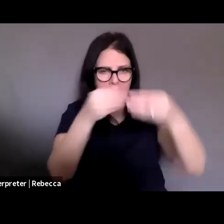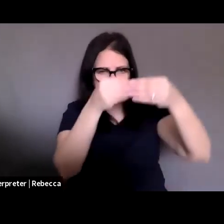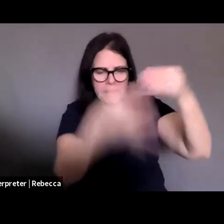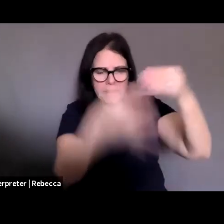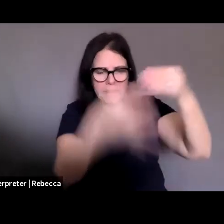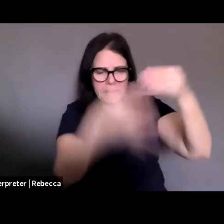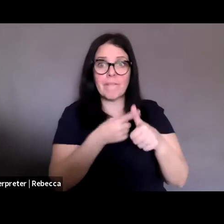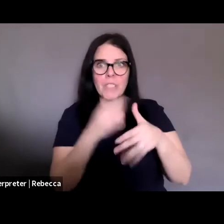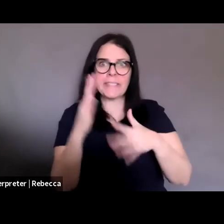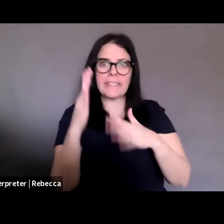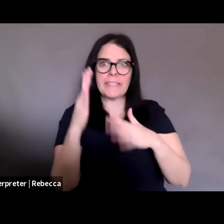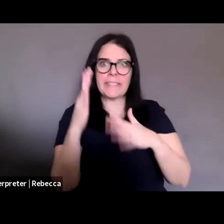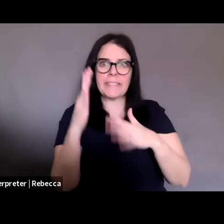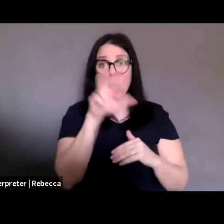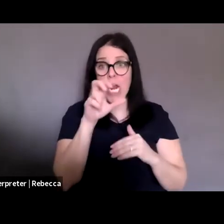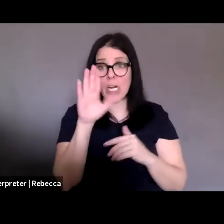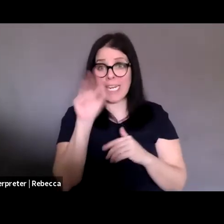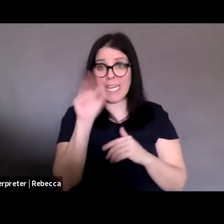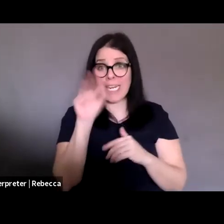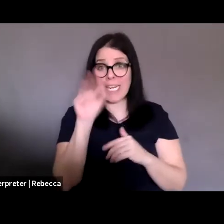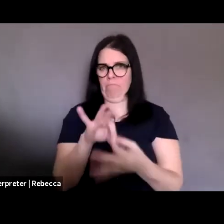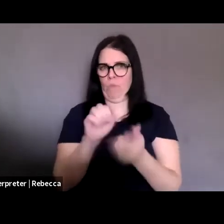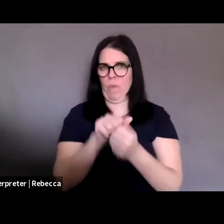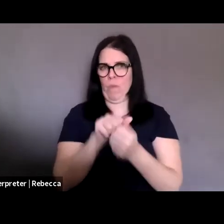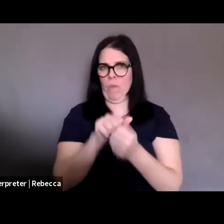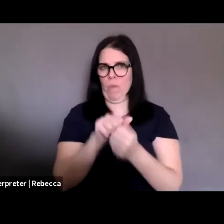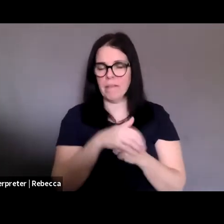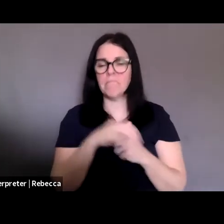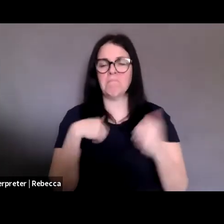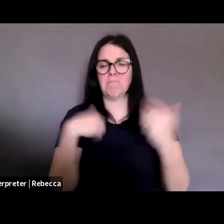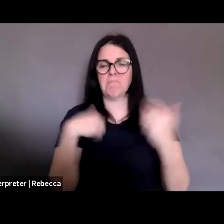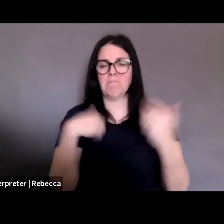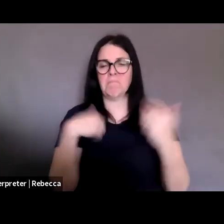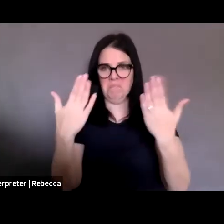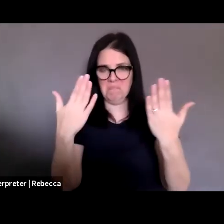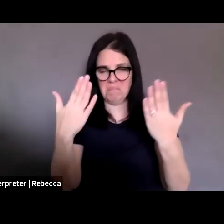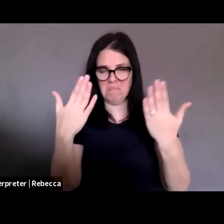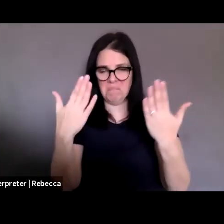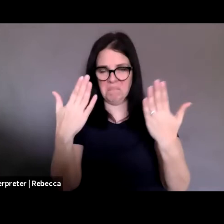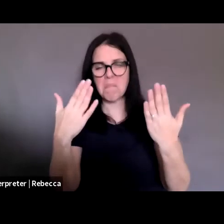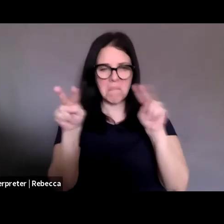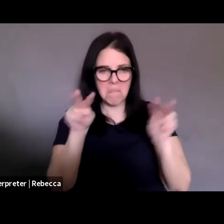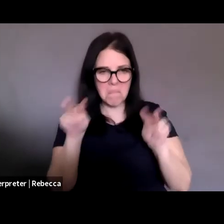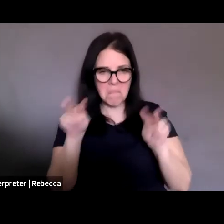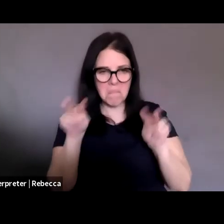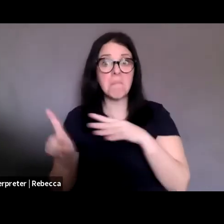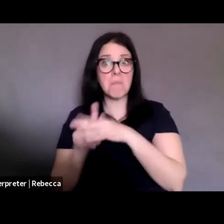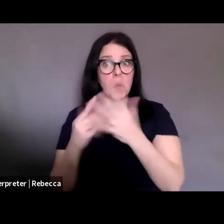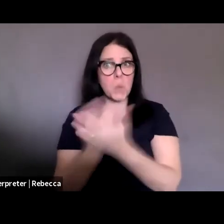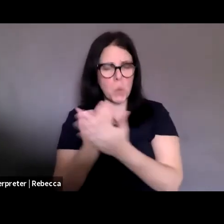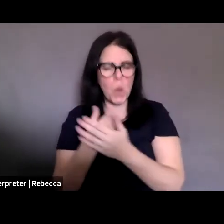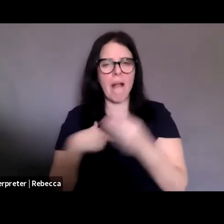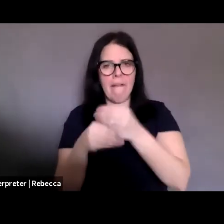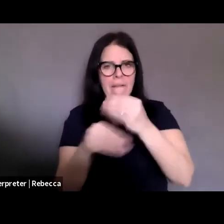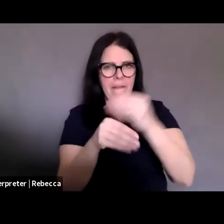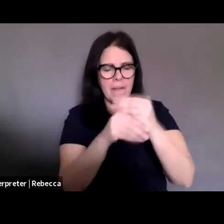the websites for relevance. I then cross-checked and added new cases as they arose.